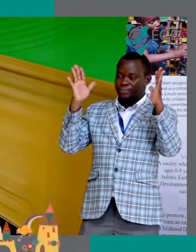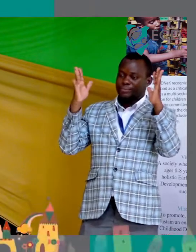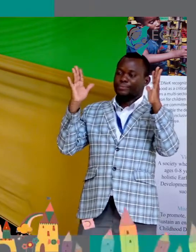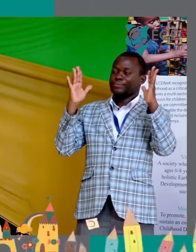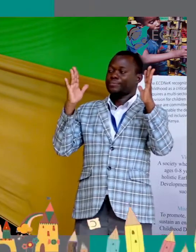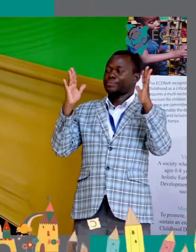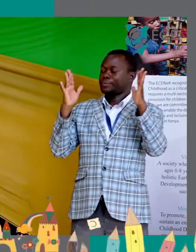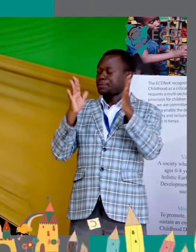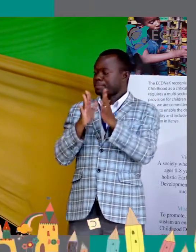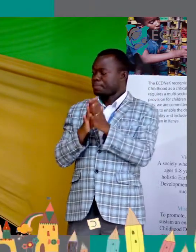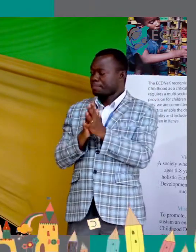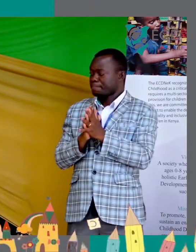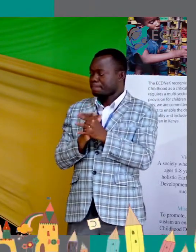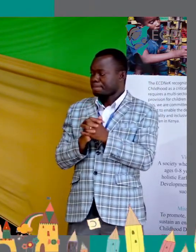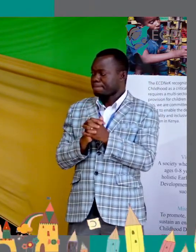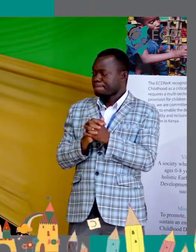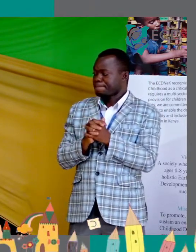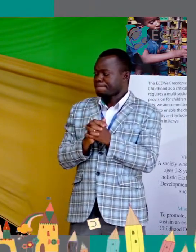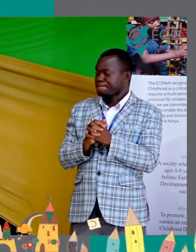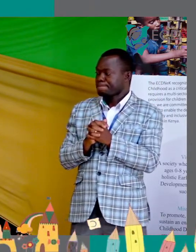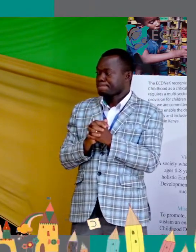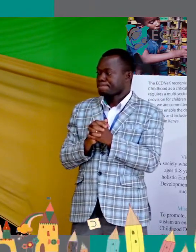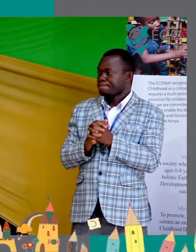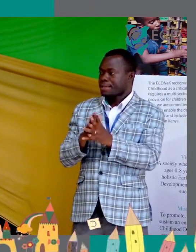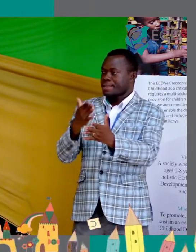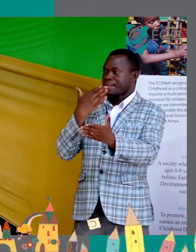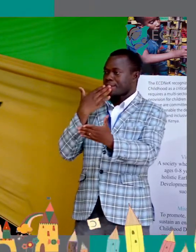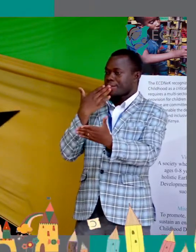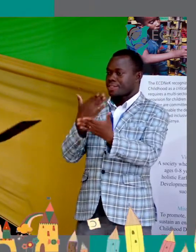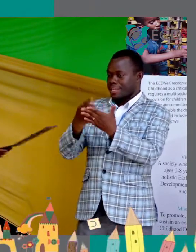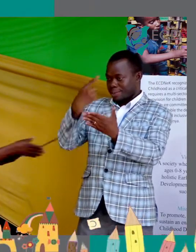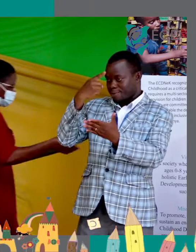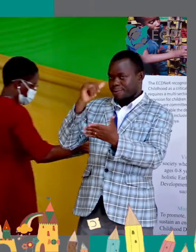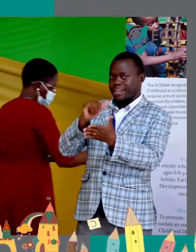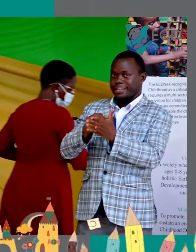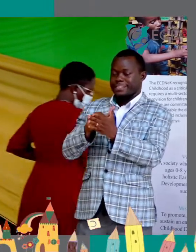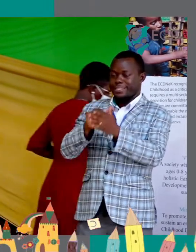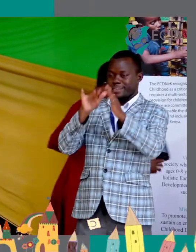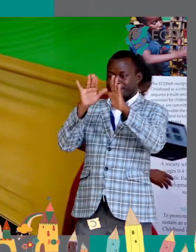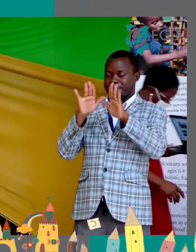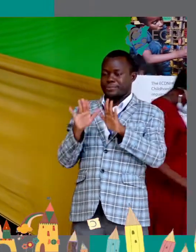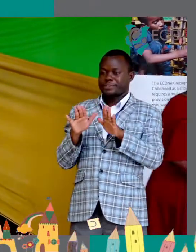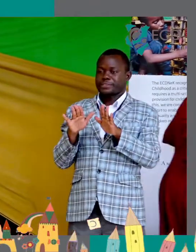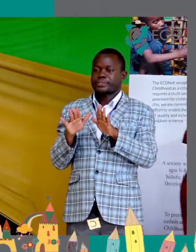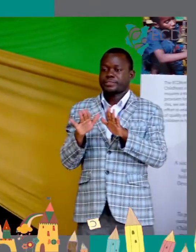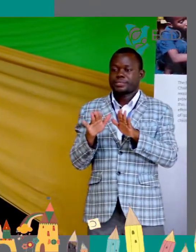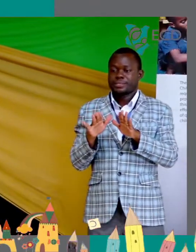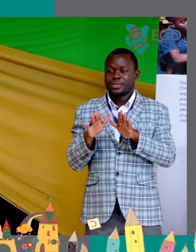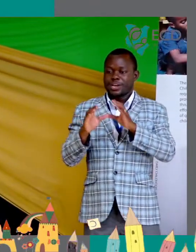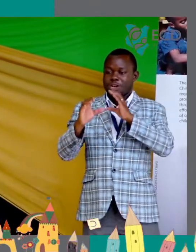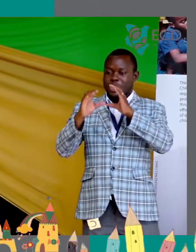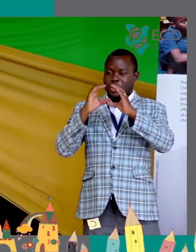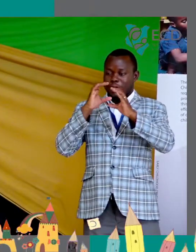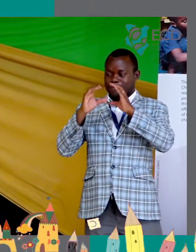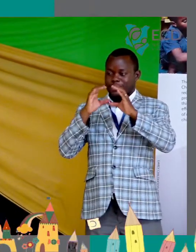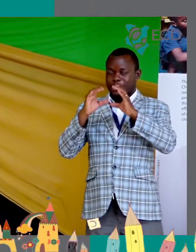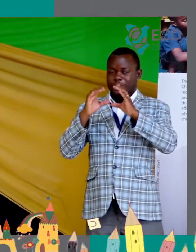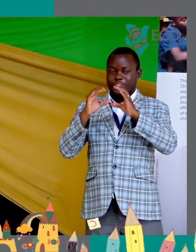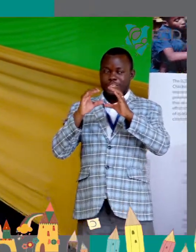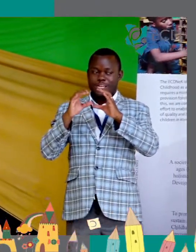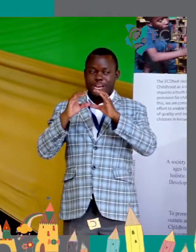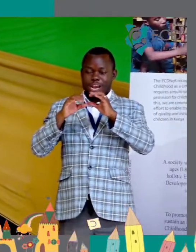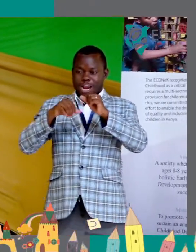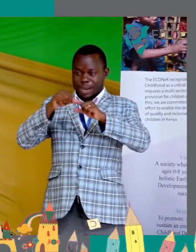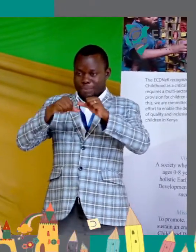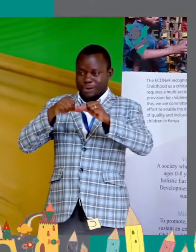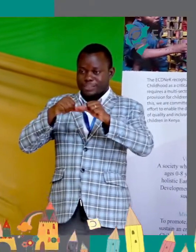Thank you. Thank you, Beatriz, for that insightful conversation we've had, just reflecting